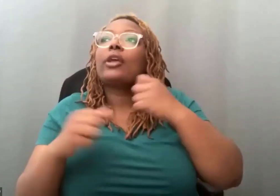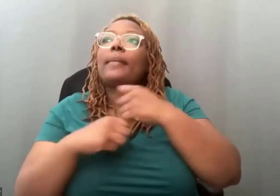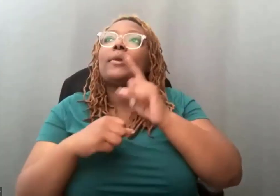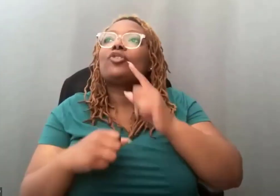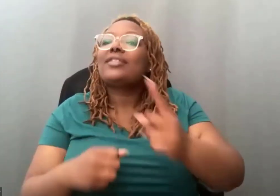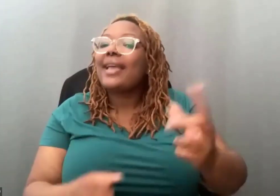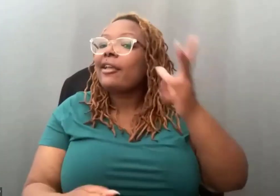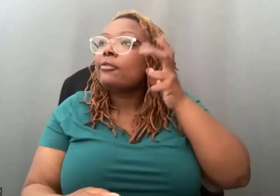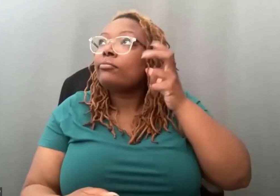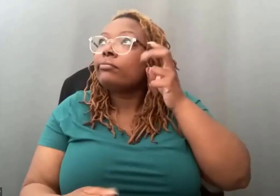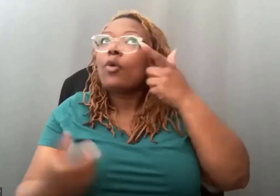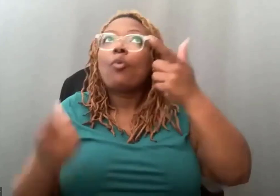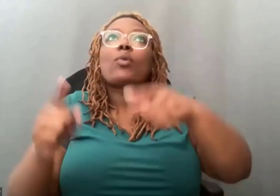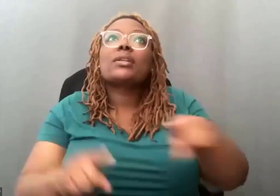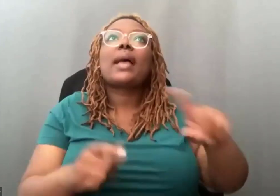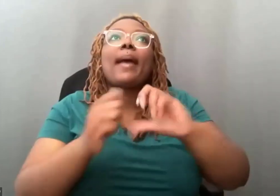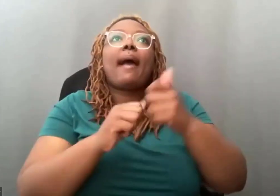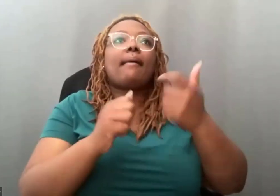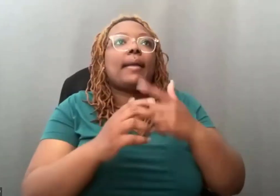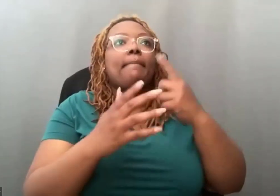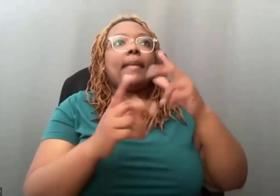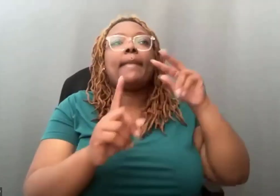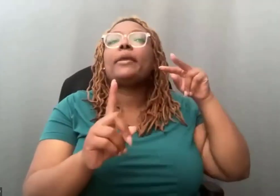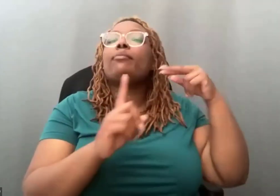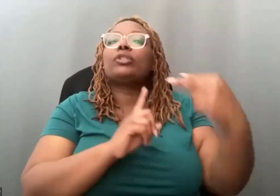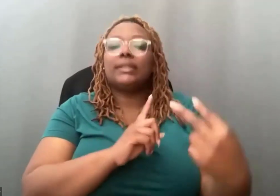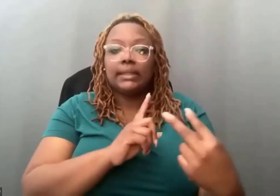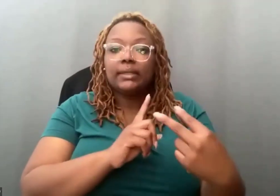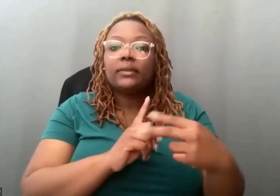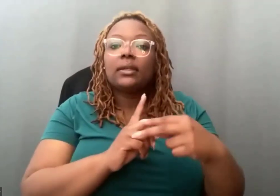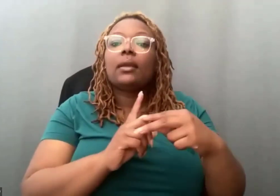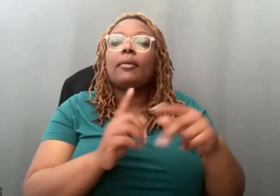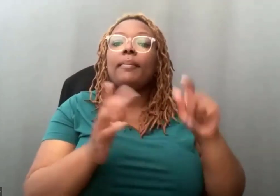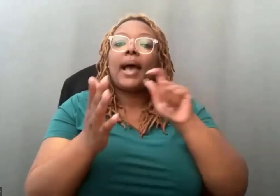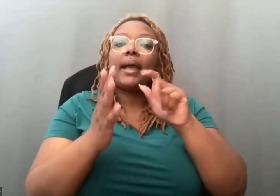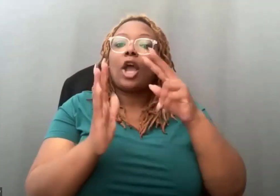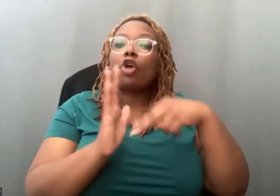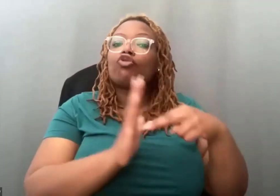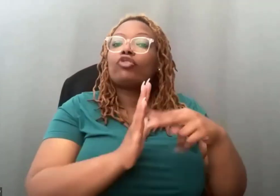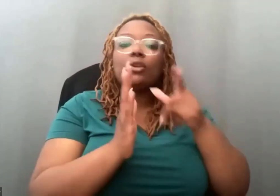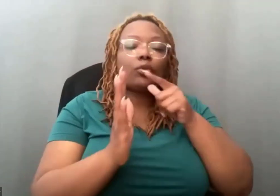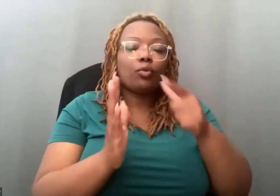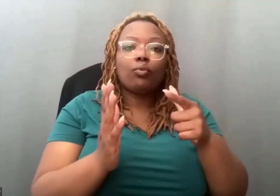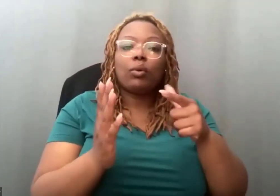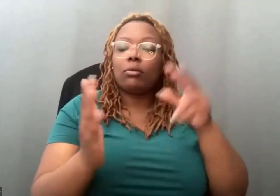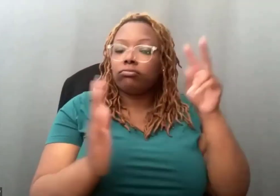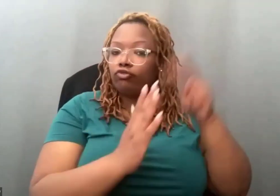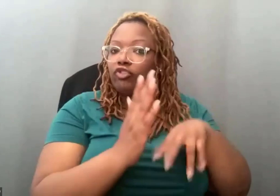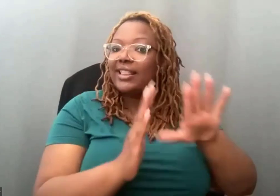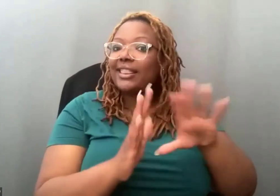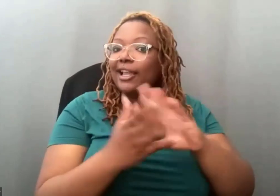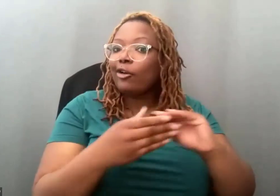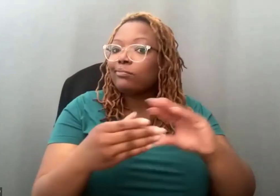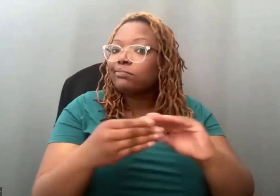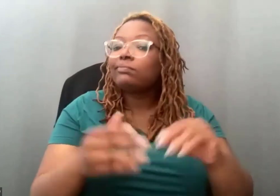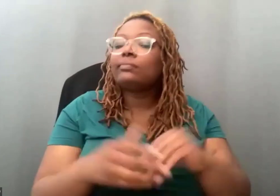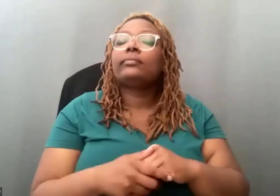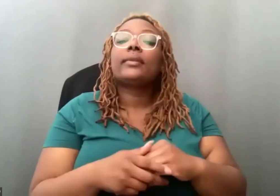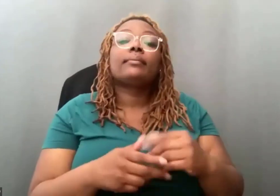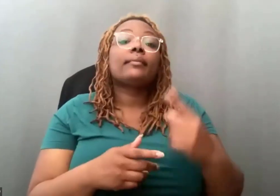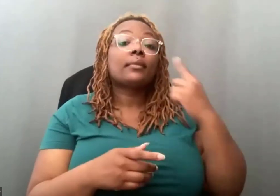what's going on and how it might be perceived by a reader who's looking at it. So I think that really for